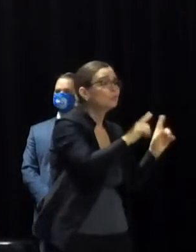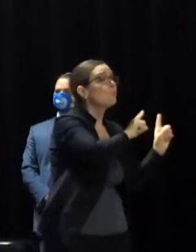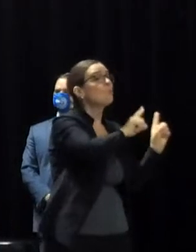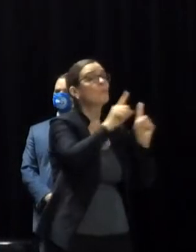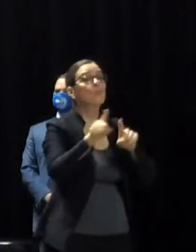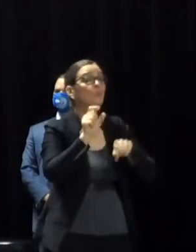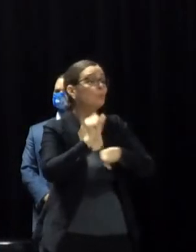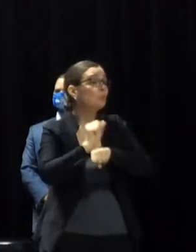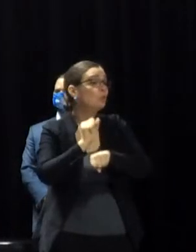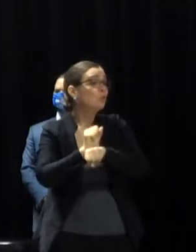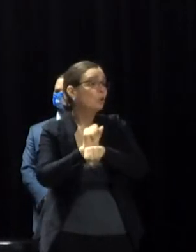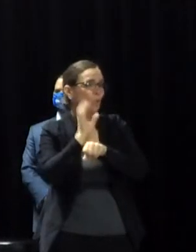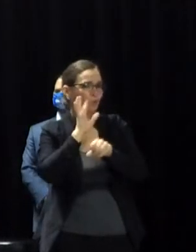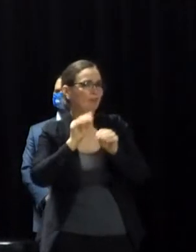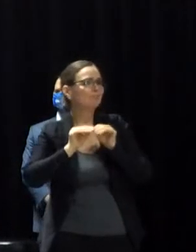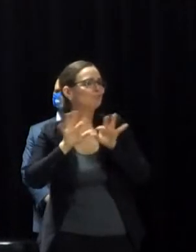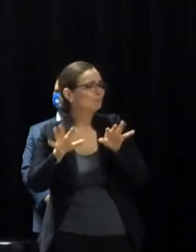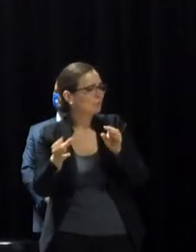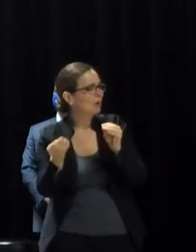put it that way.